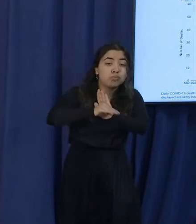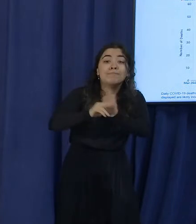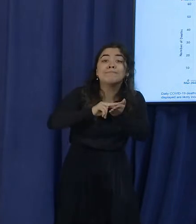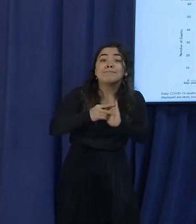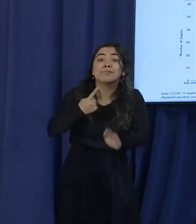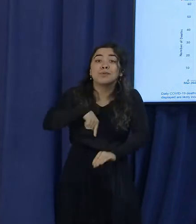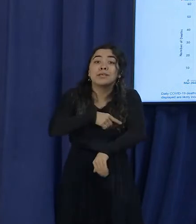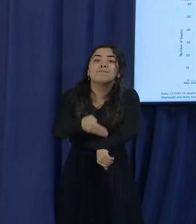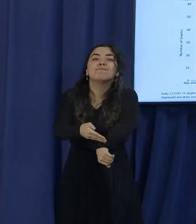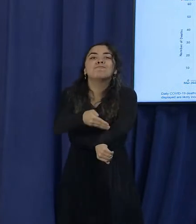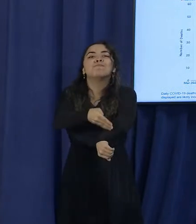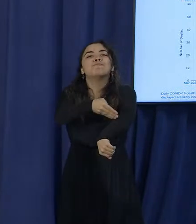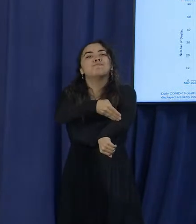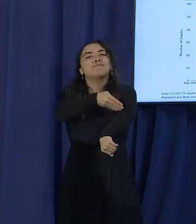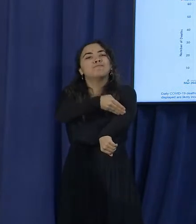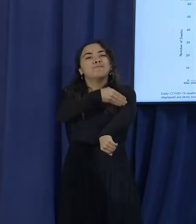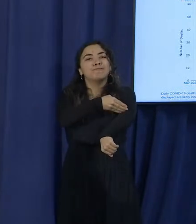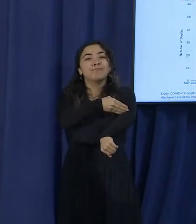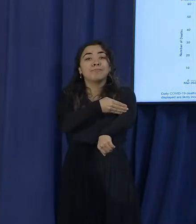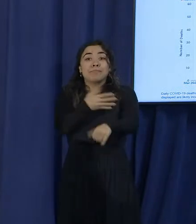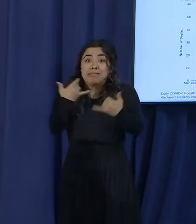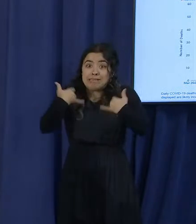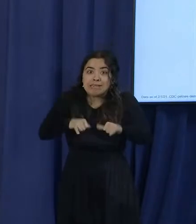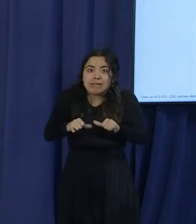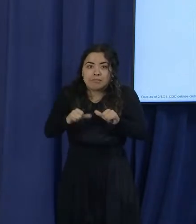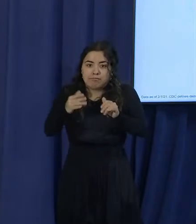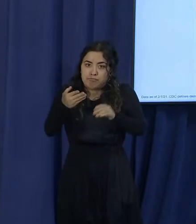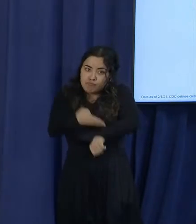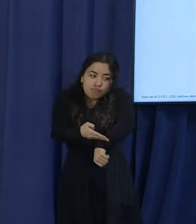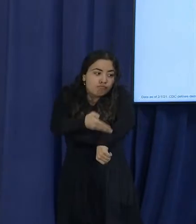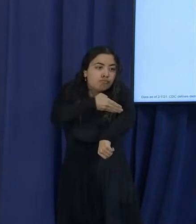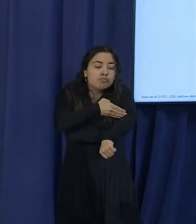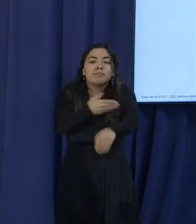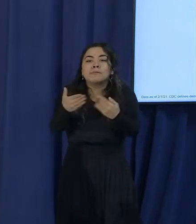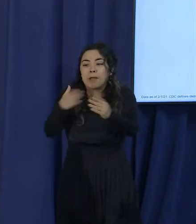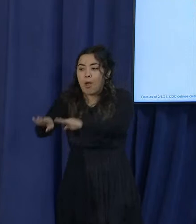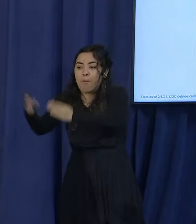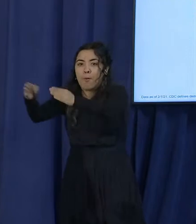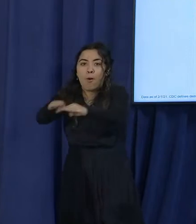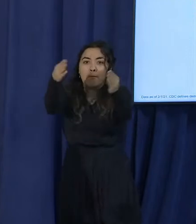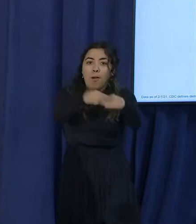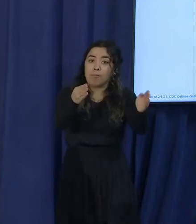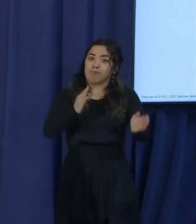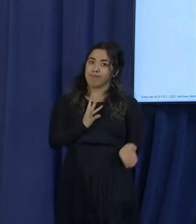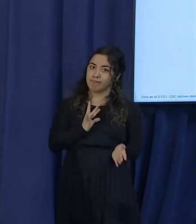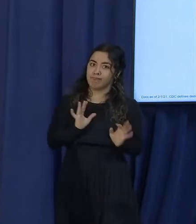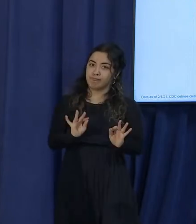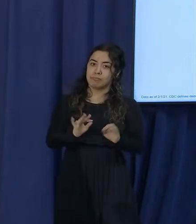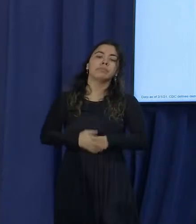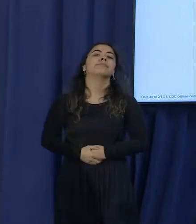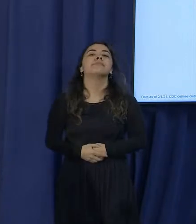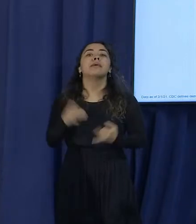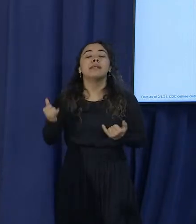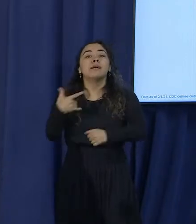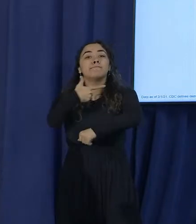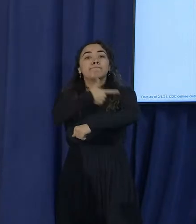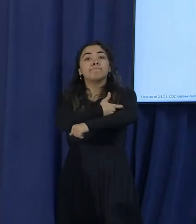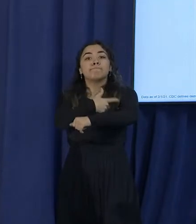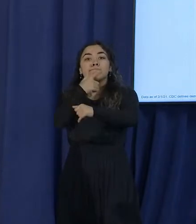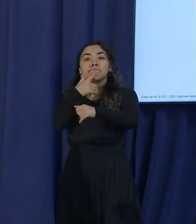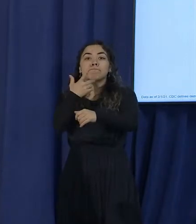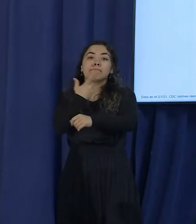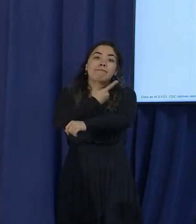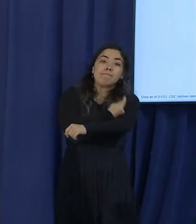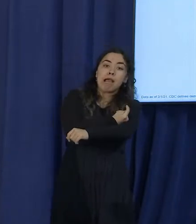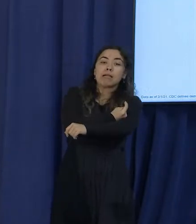limited reopening that we've been able to do over these last few weeks. Now let's talk some vaccine update. We are doing a lot